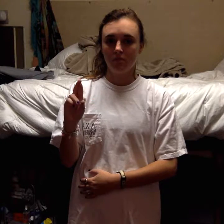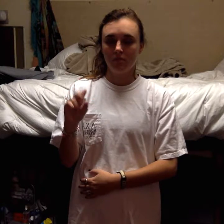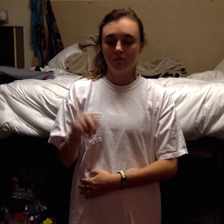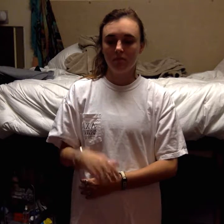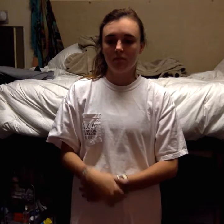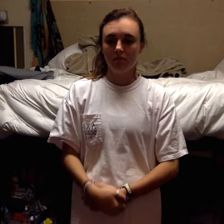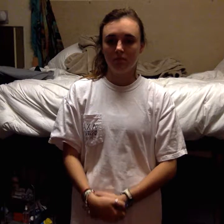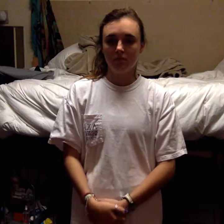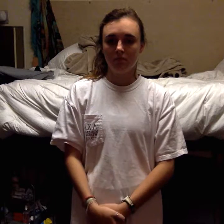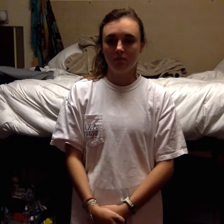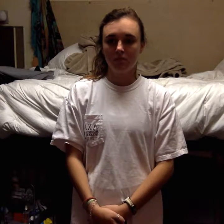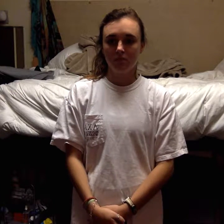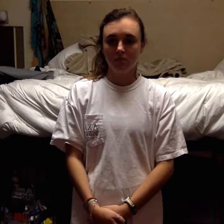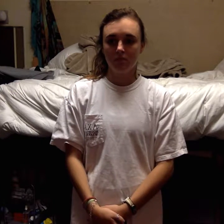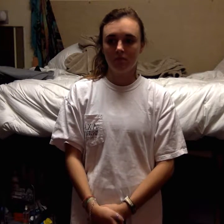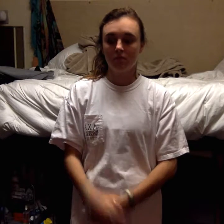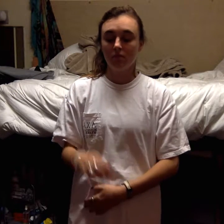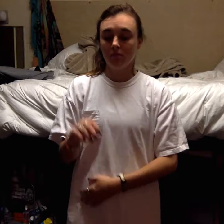You become shorter,